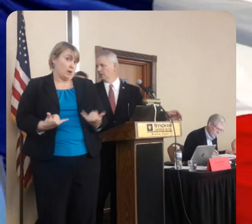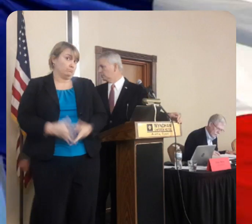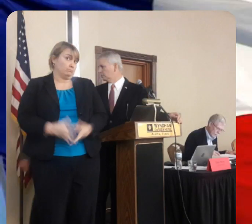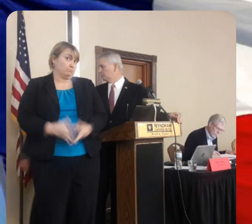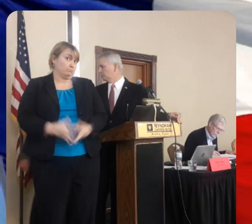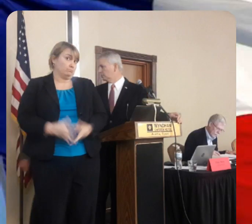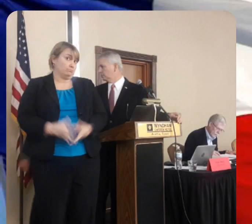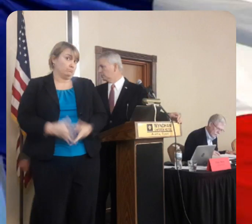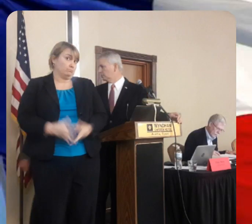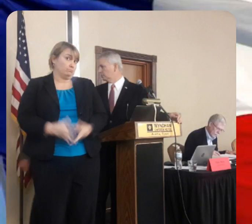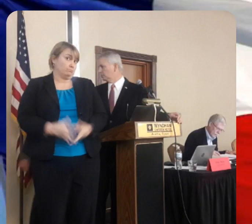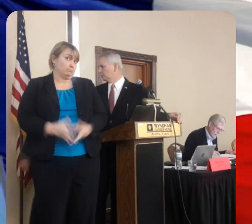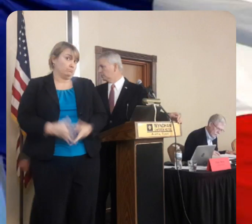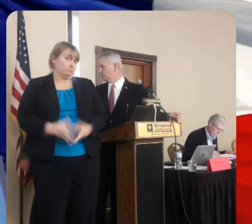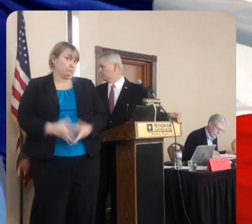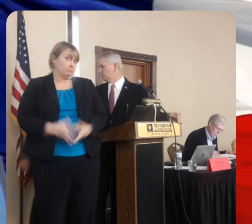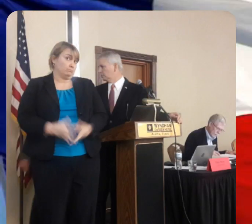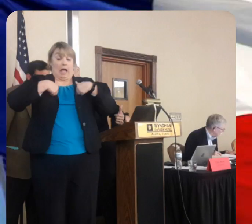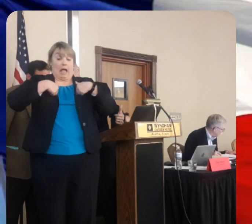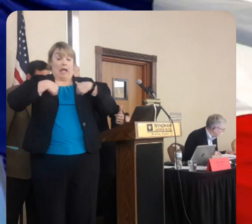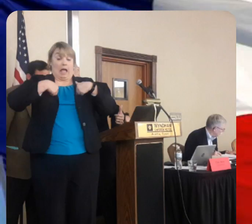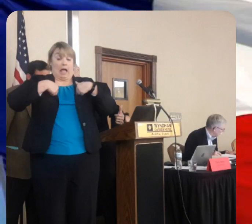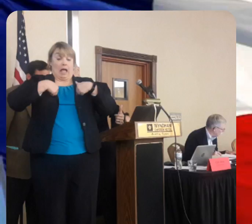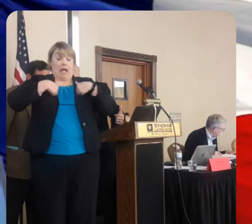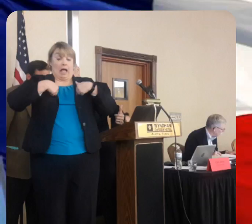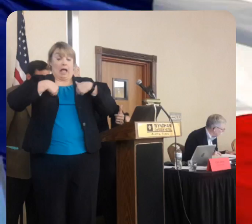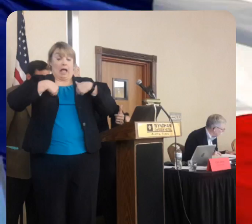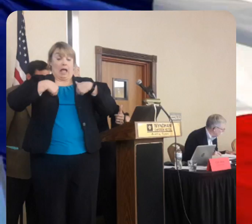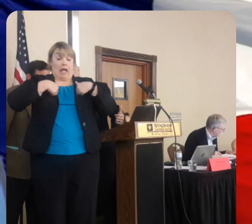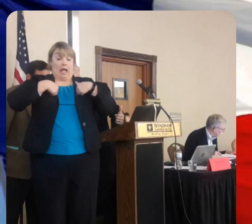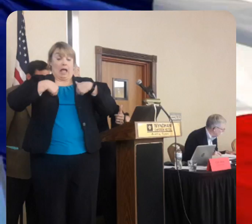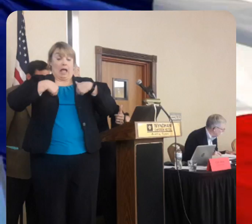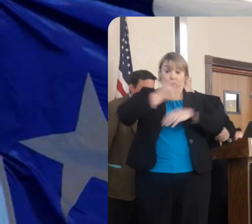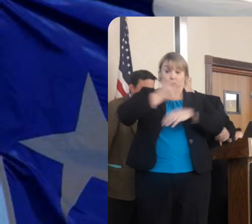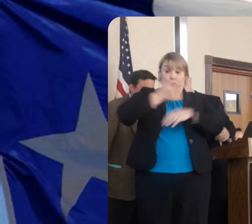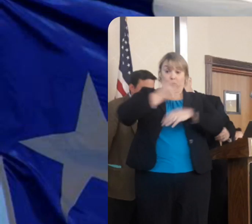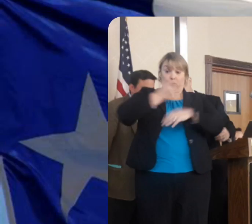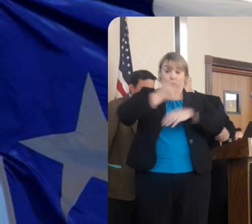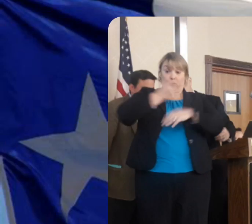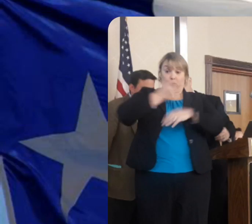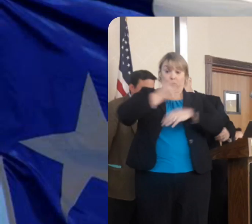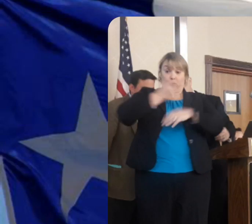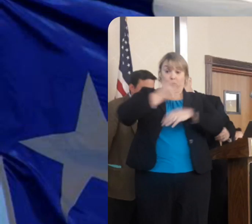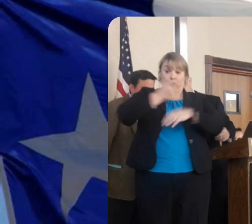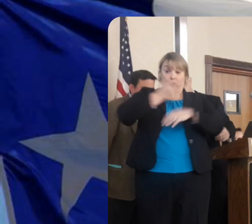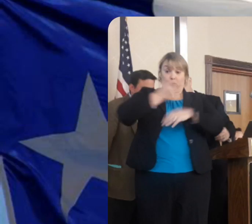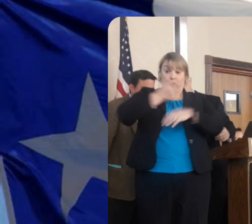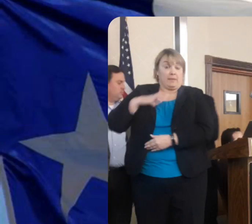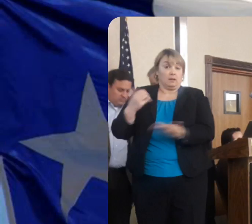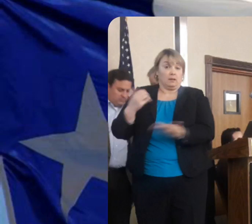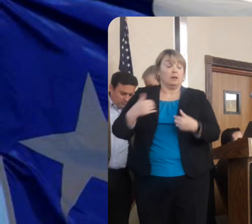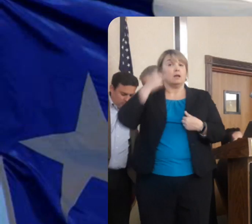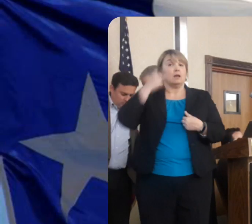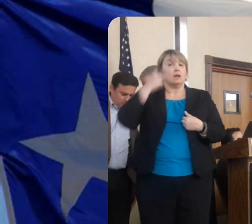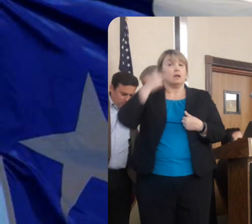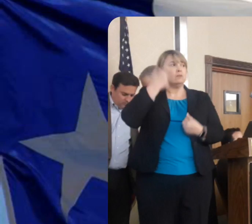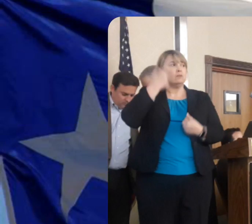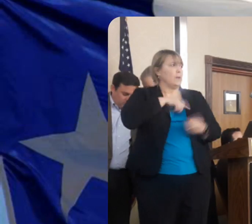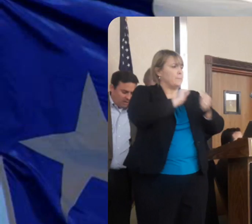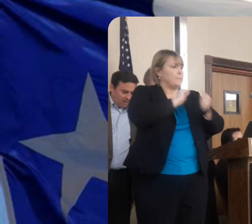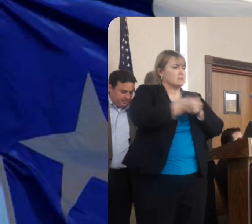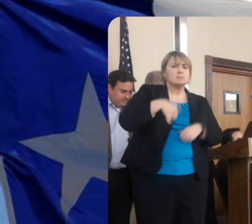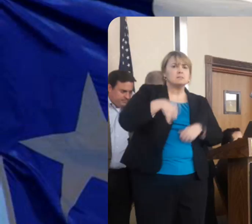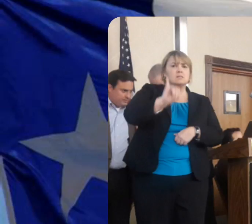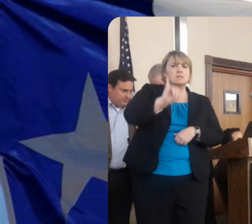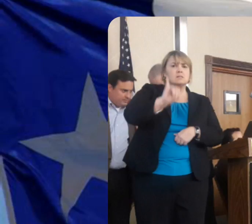Rules Committee personally. I'll commit to that. And if we go ahead and pass this now, we'll still send it to the Rules Committee, and in